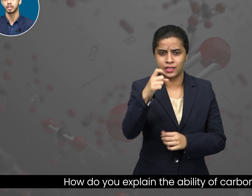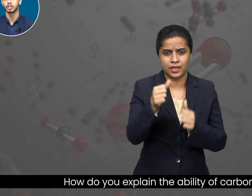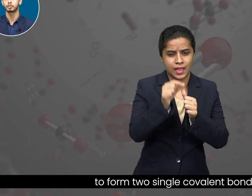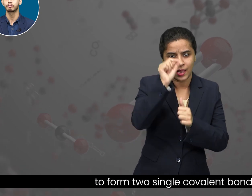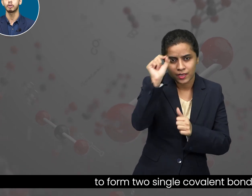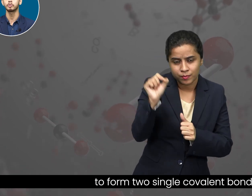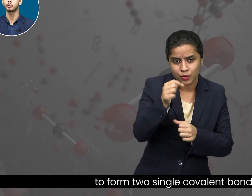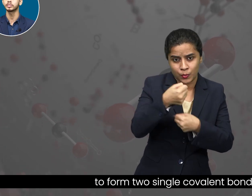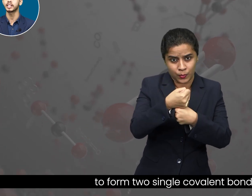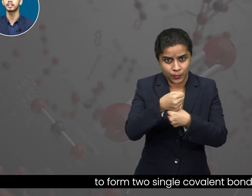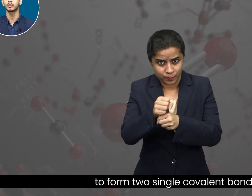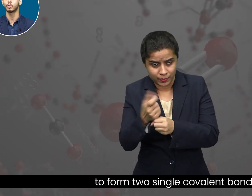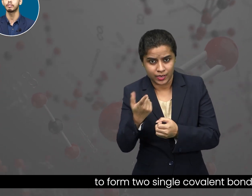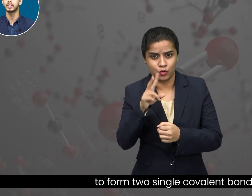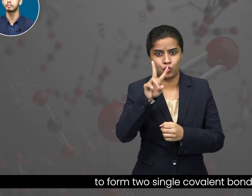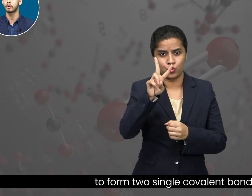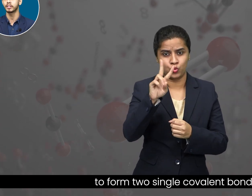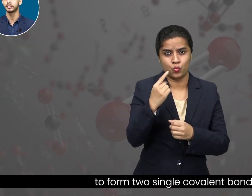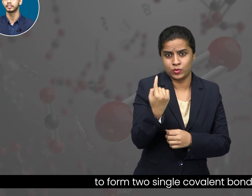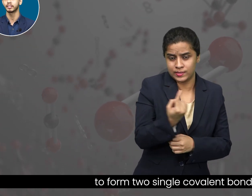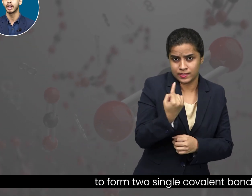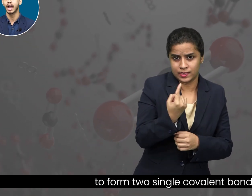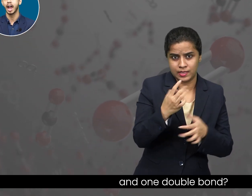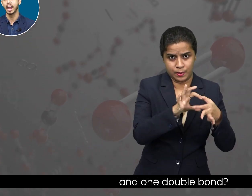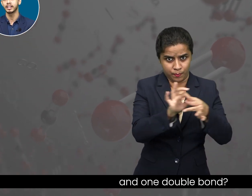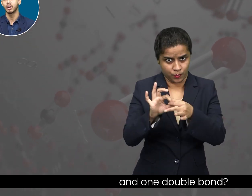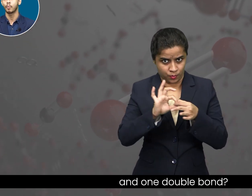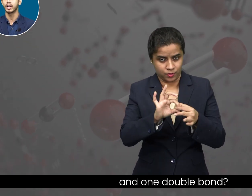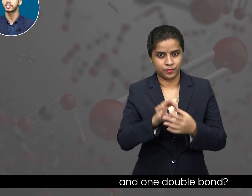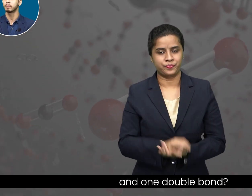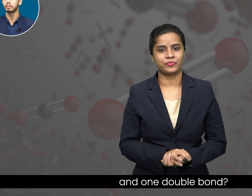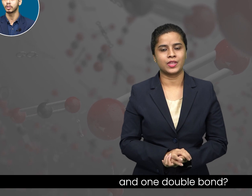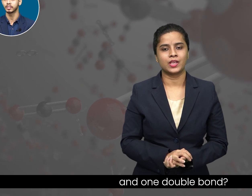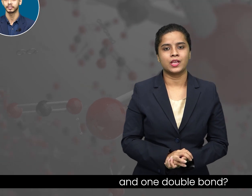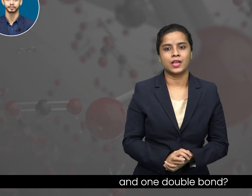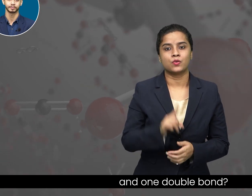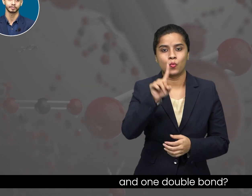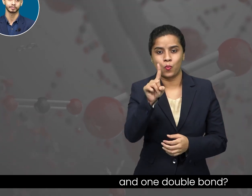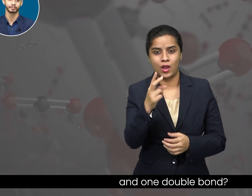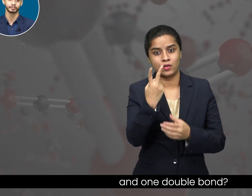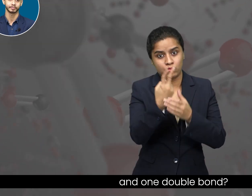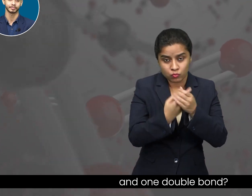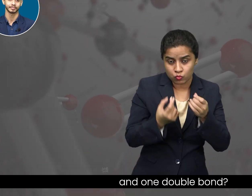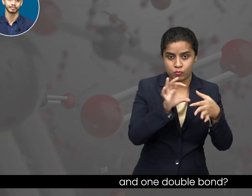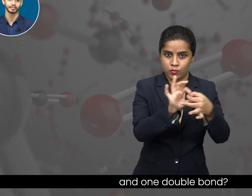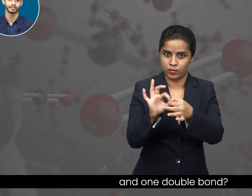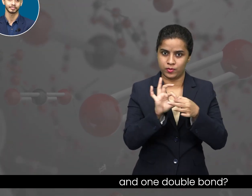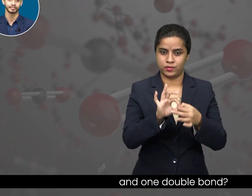atom to form two single covalent bond and one double bond?